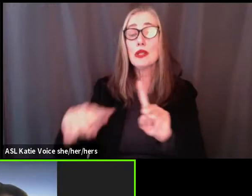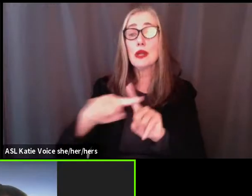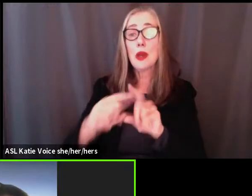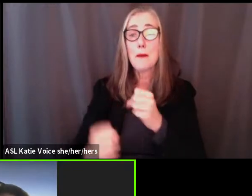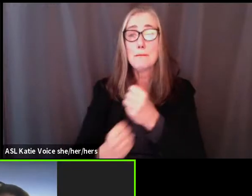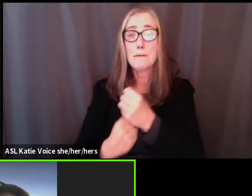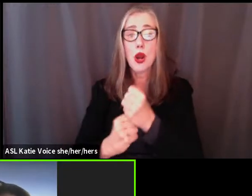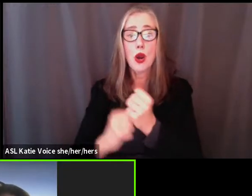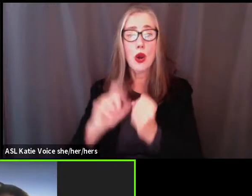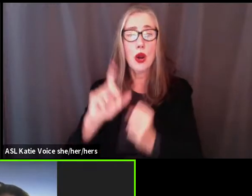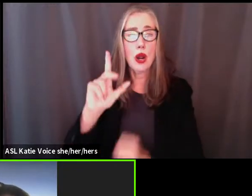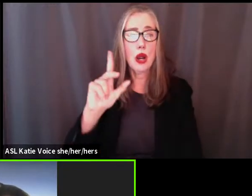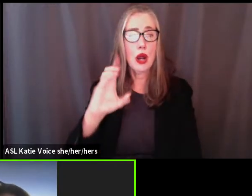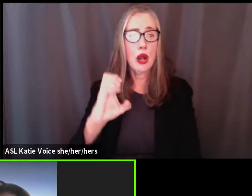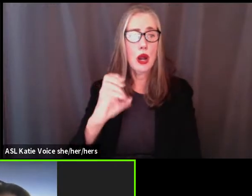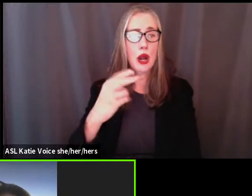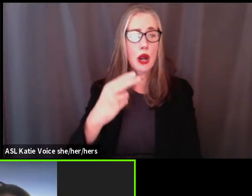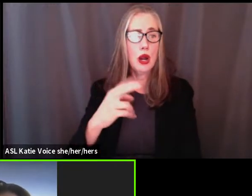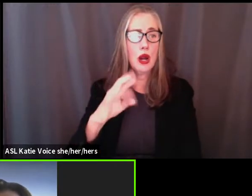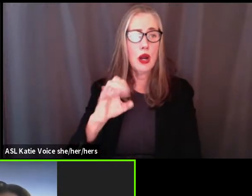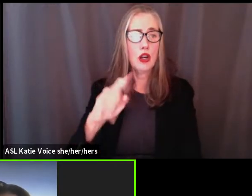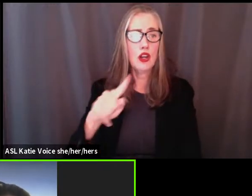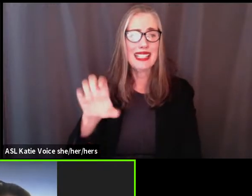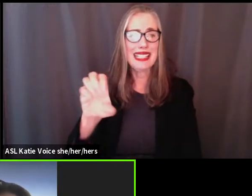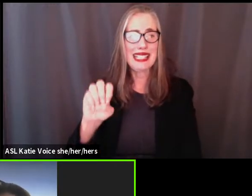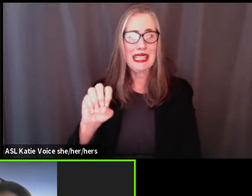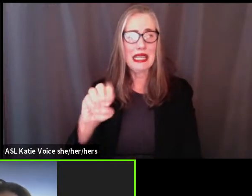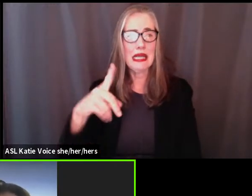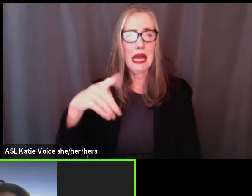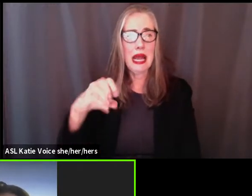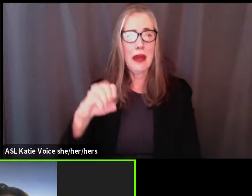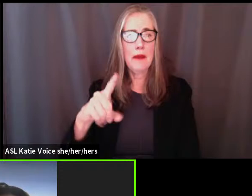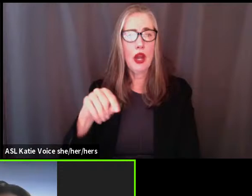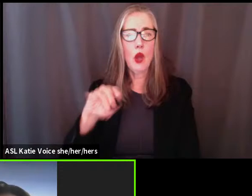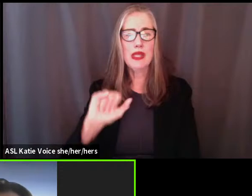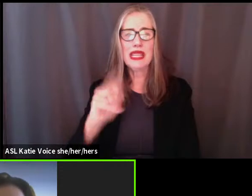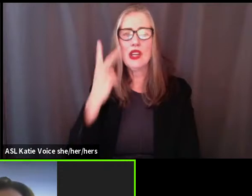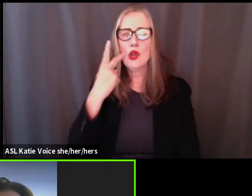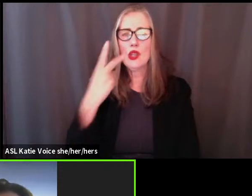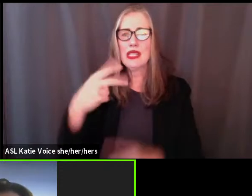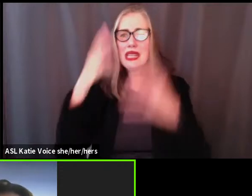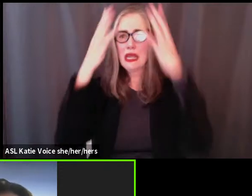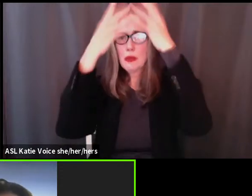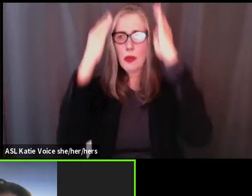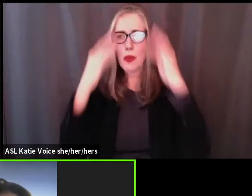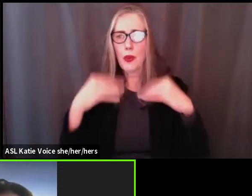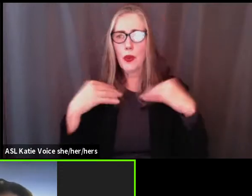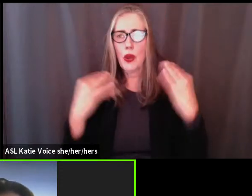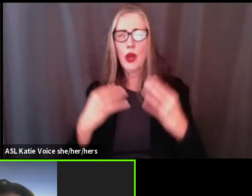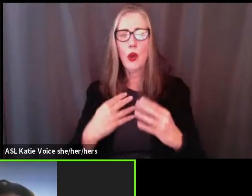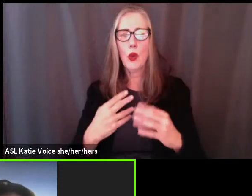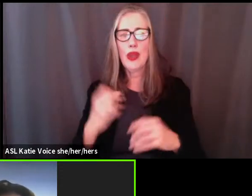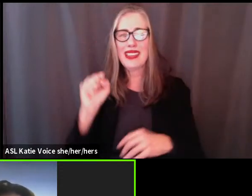As a strong advocate for safety first, I think that we should have in our convention